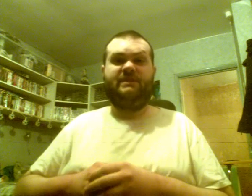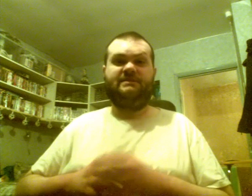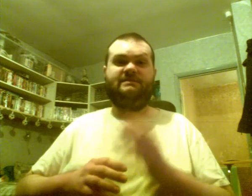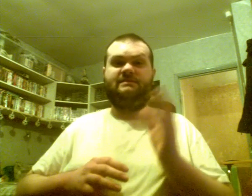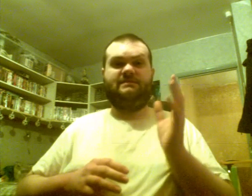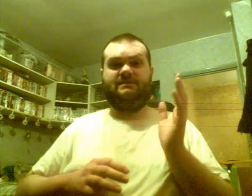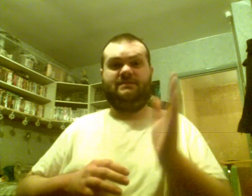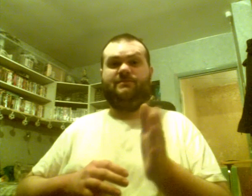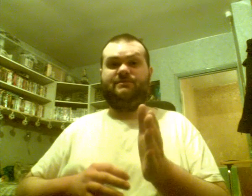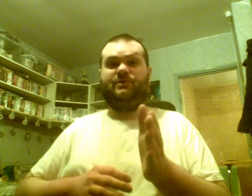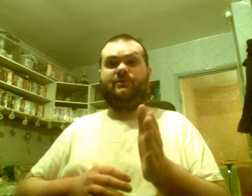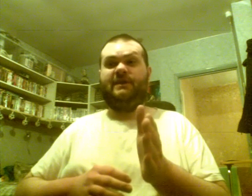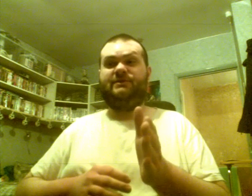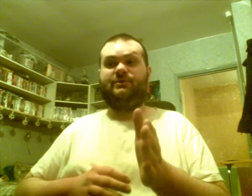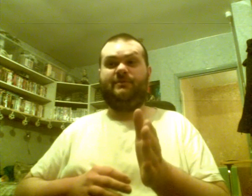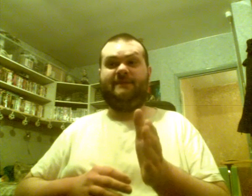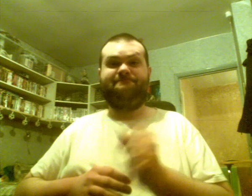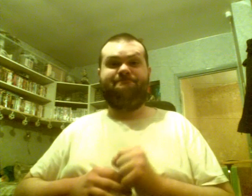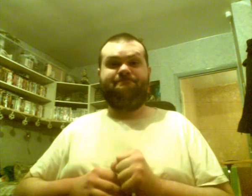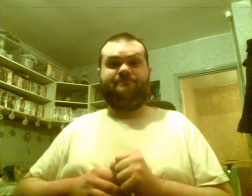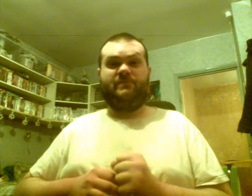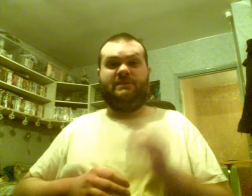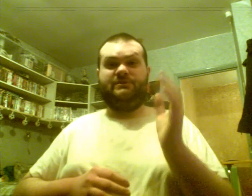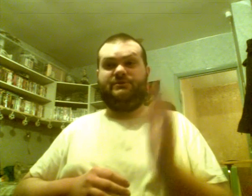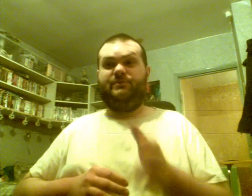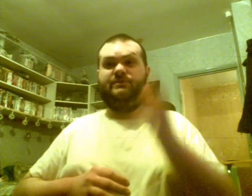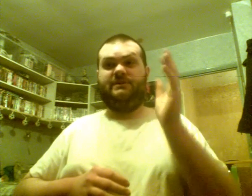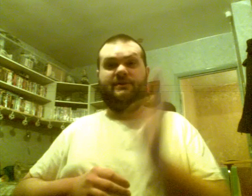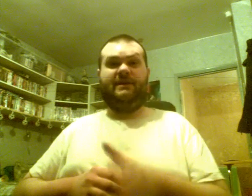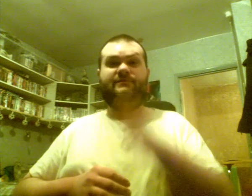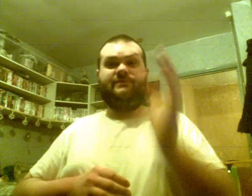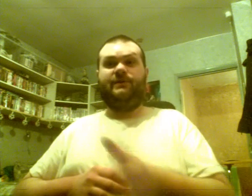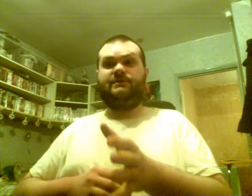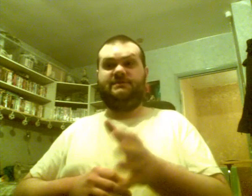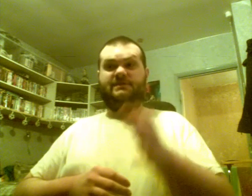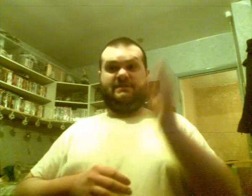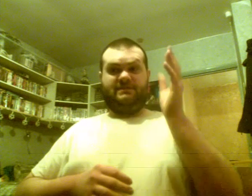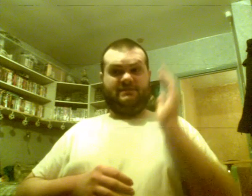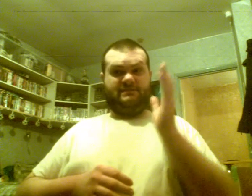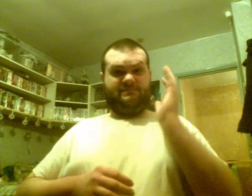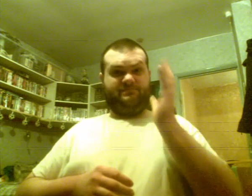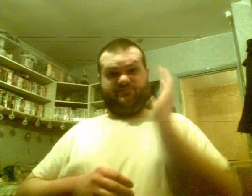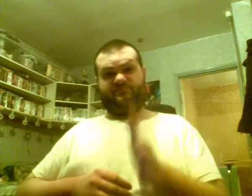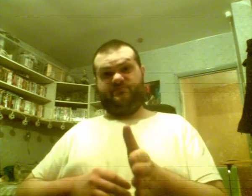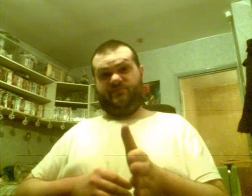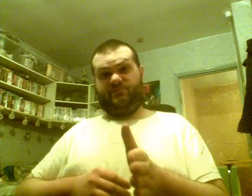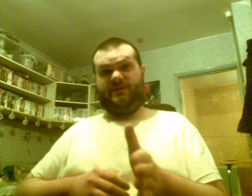really hope that doesn't stick, because there's not much more cutlery I can talk about. I discussed spoons, now I got knives and forks. It's pretty